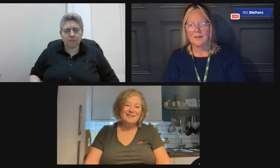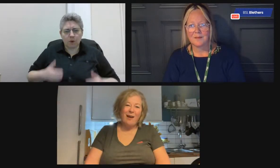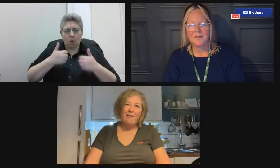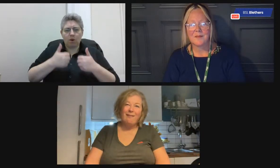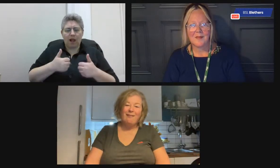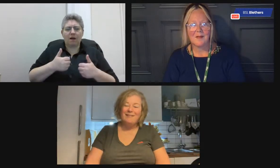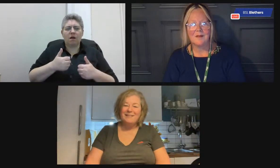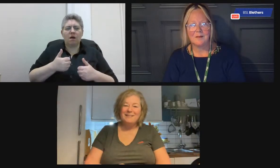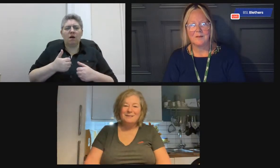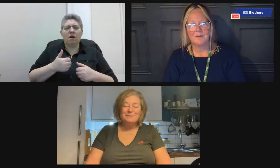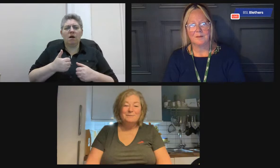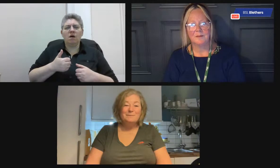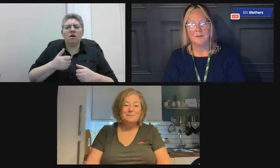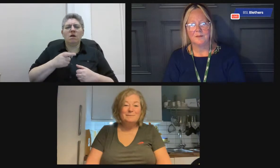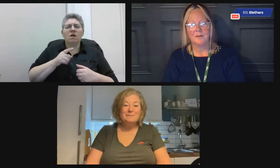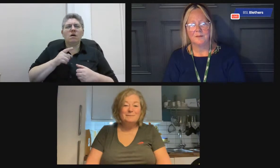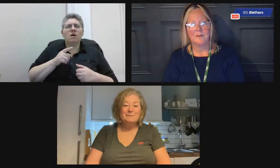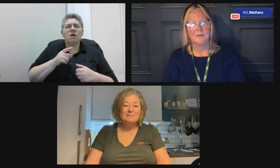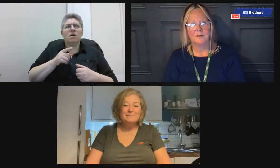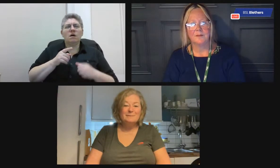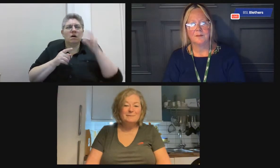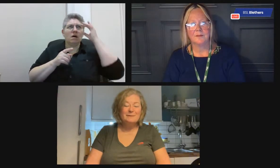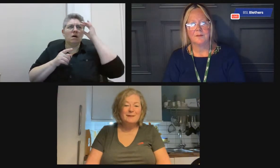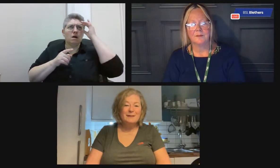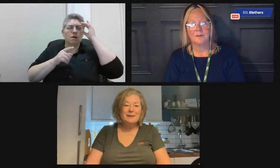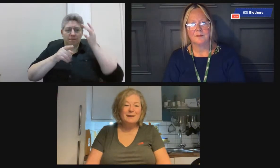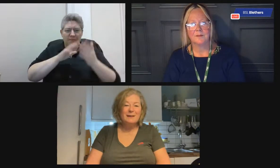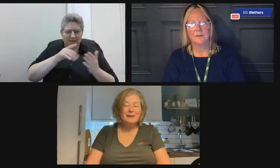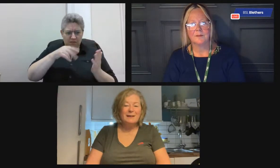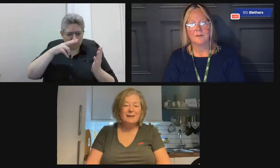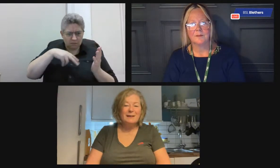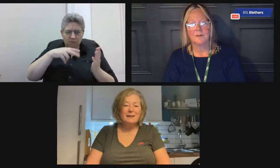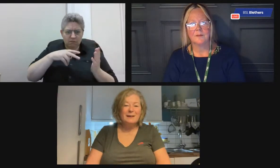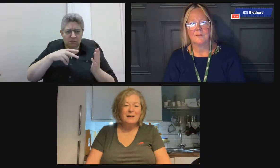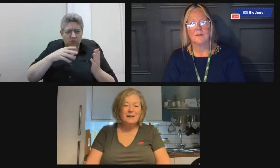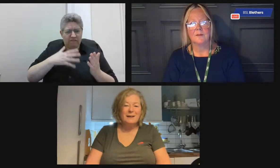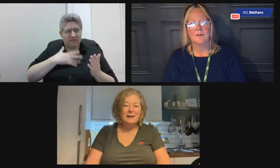as well at the time. Okay.